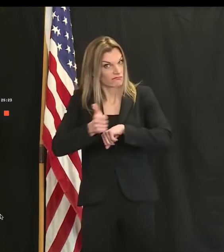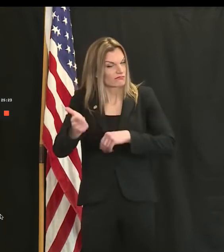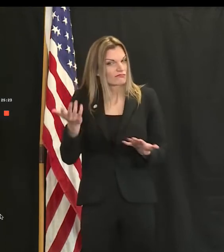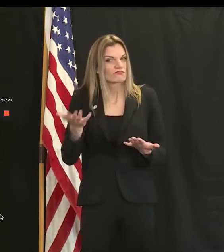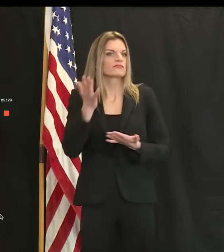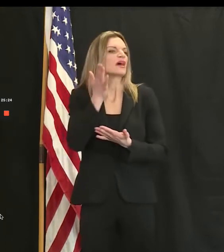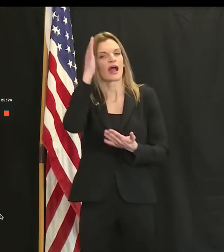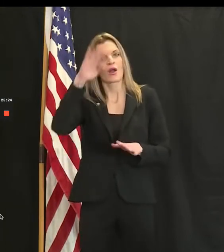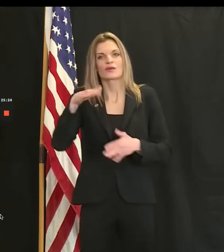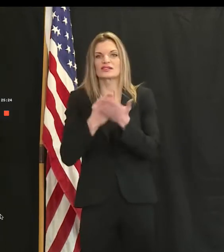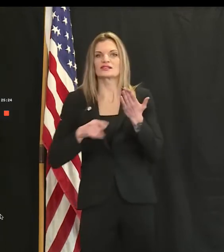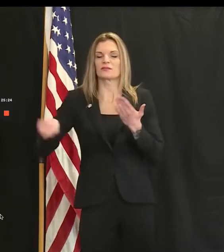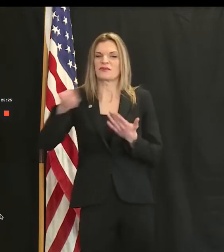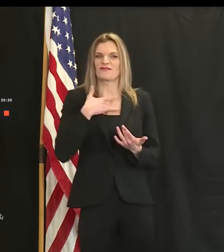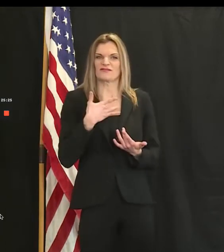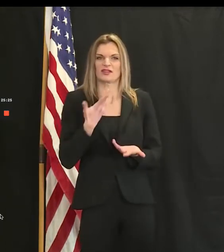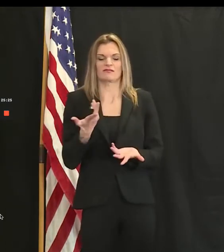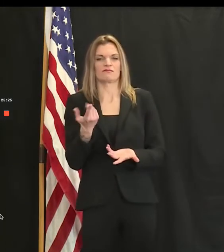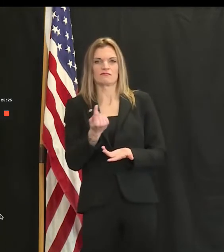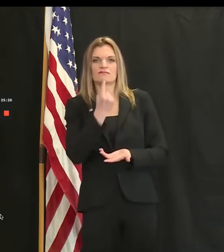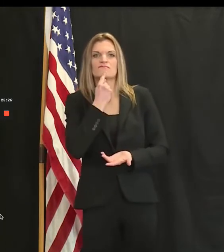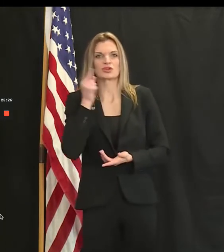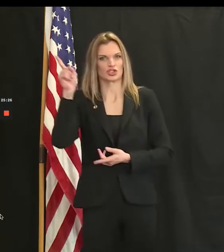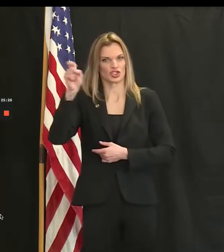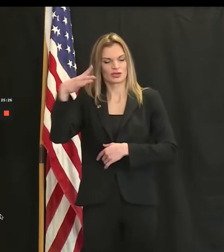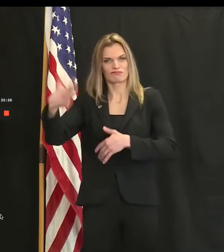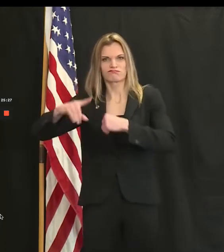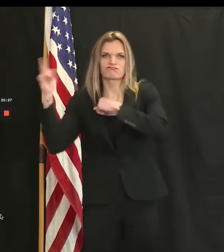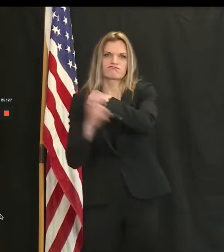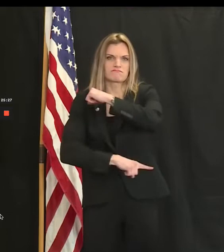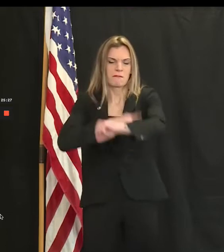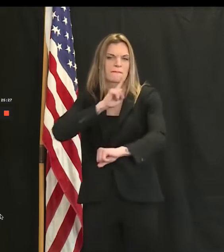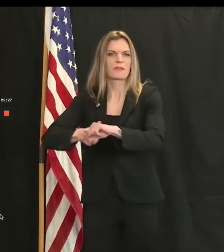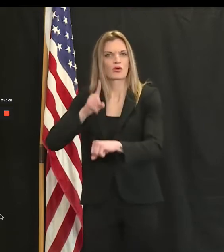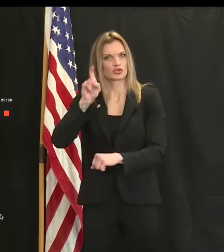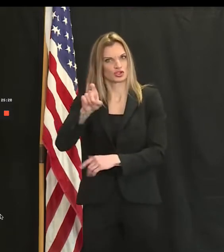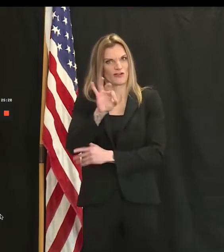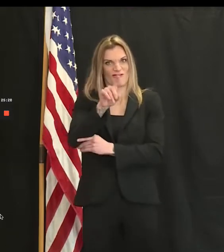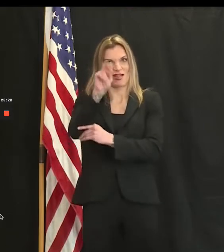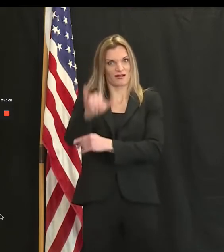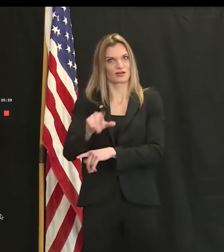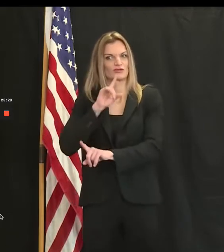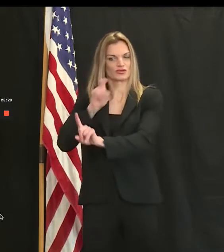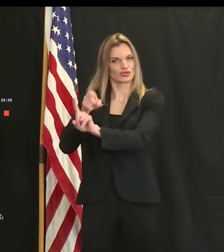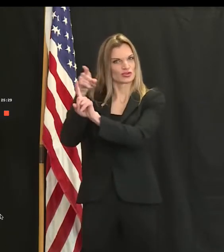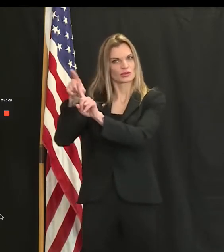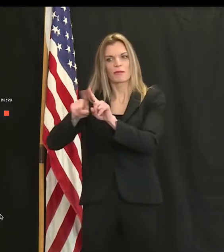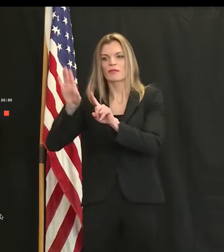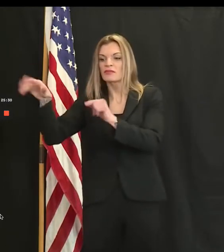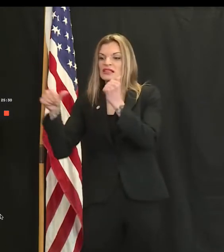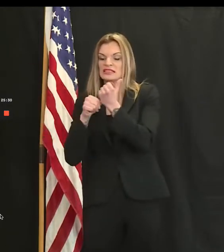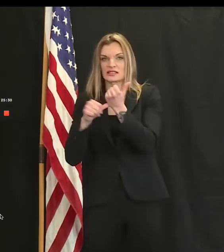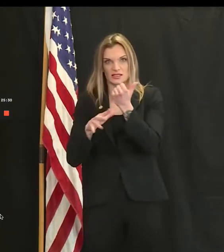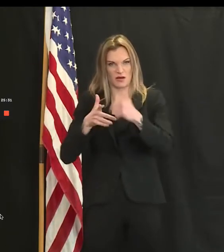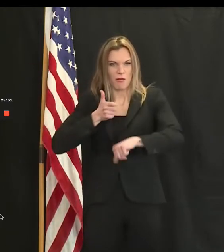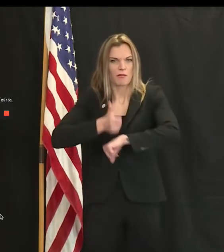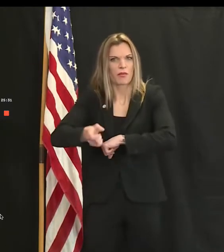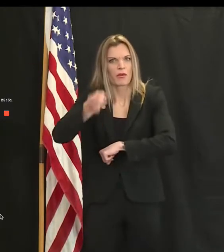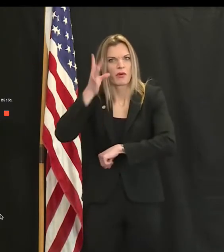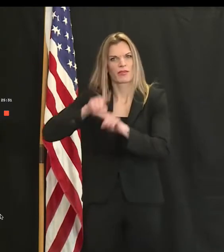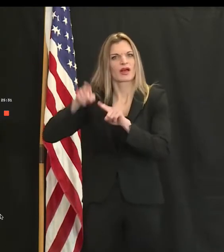disappointed that he has not been charged with a felony, while some of his aides have been. And the last part of my question,